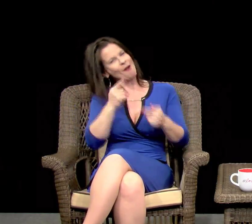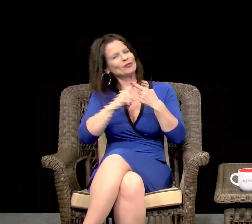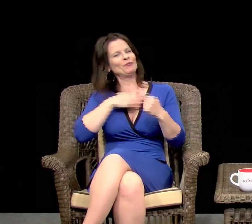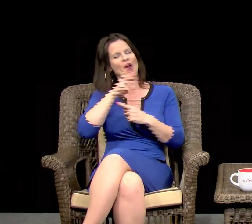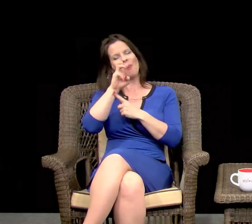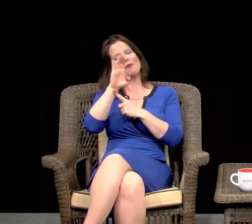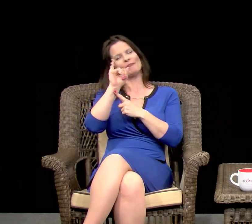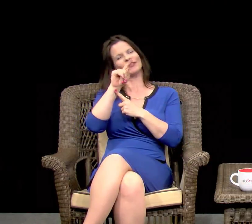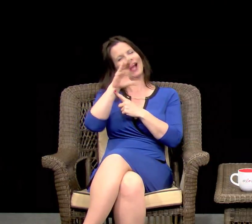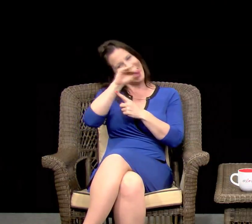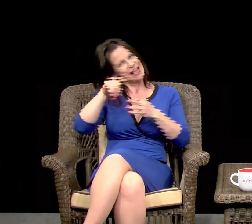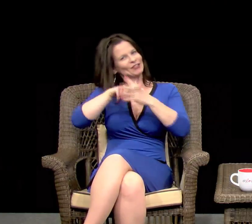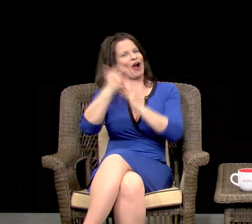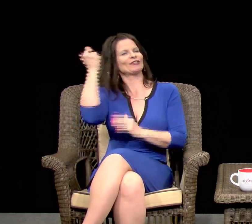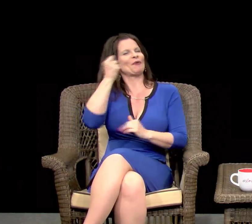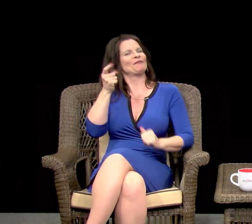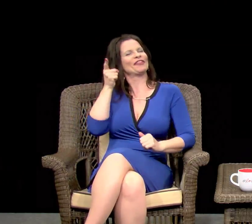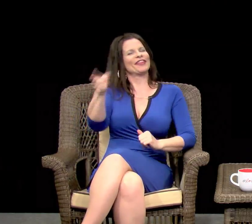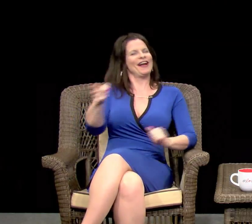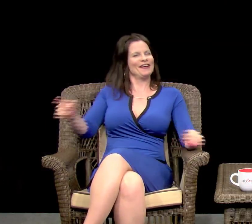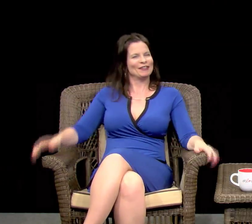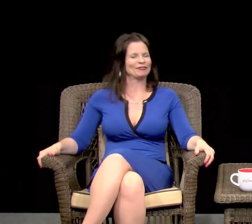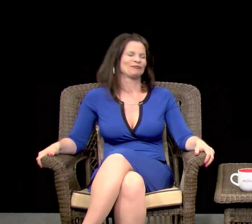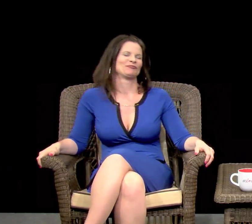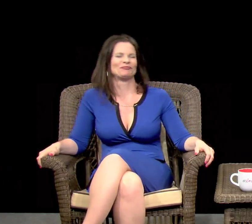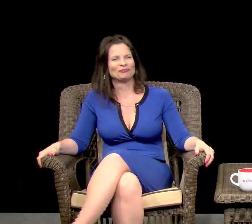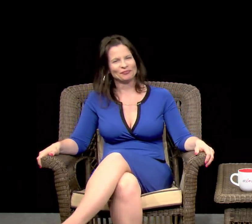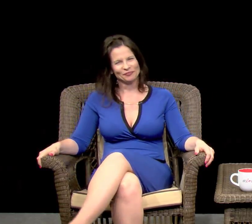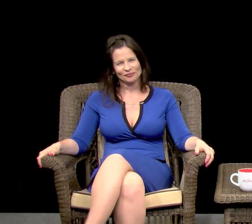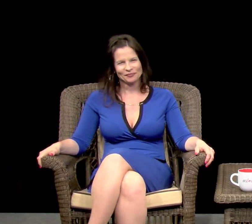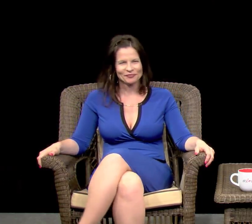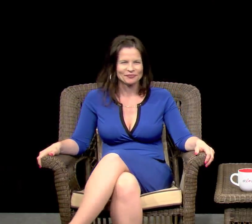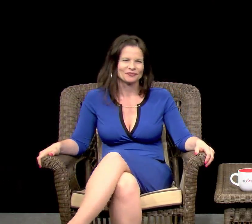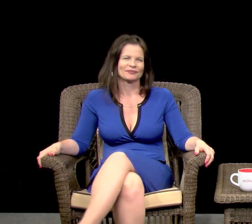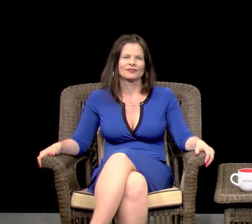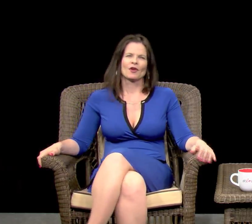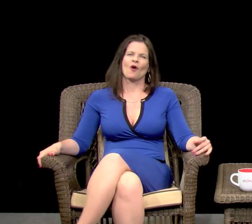really nice. So welcome to my website, and I hope you start subscribing.